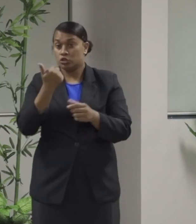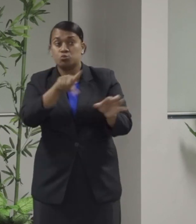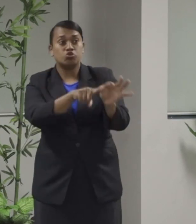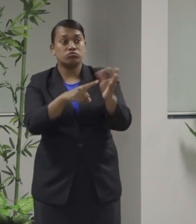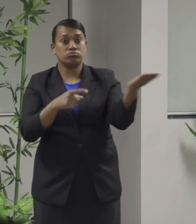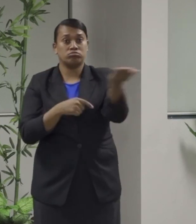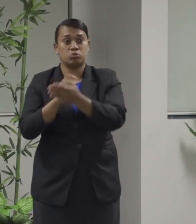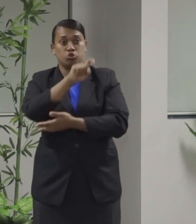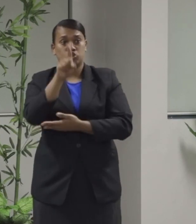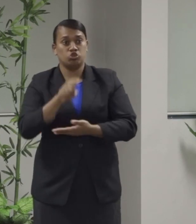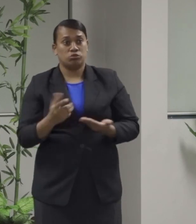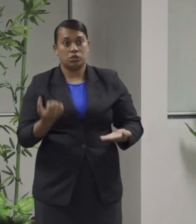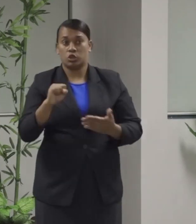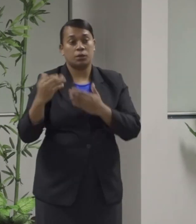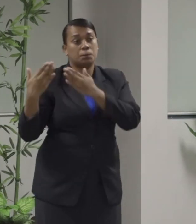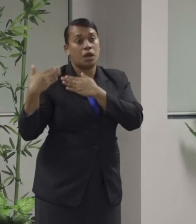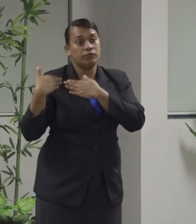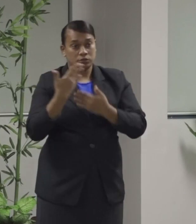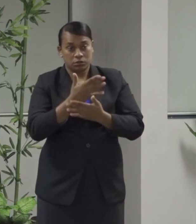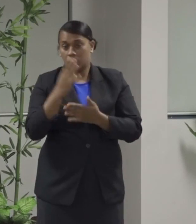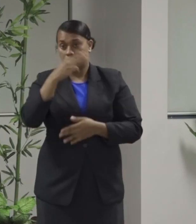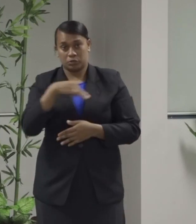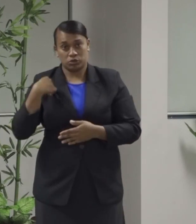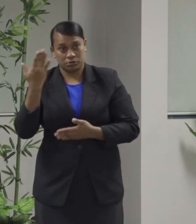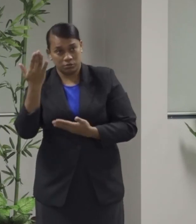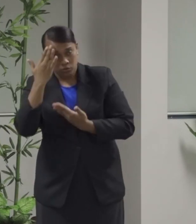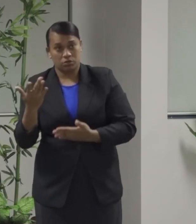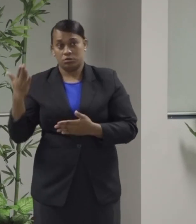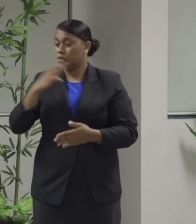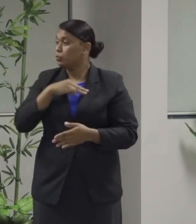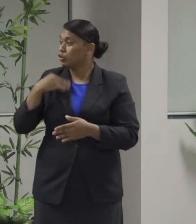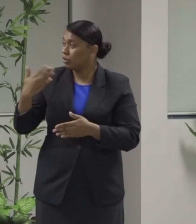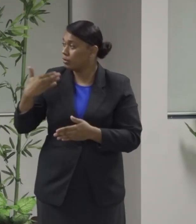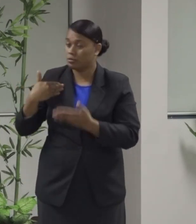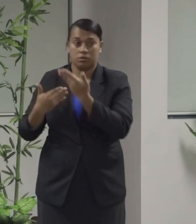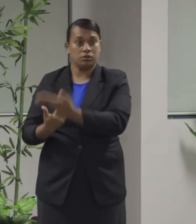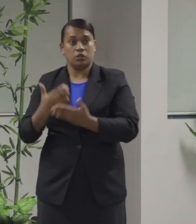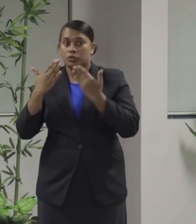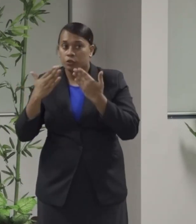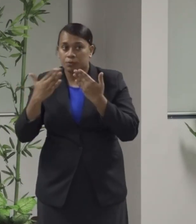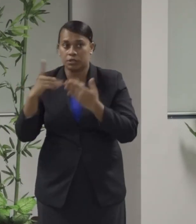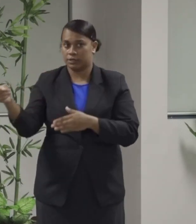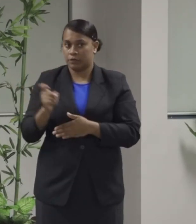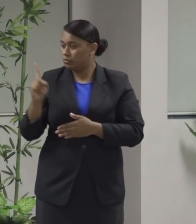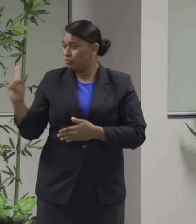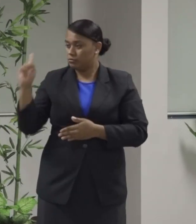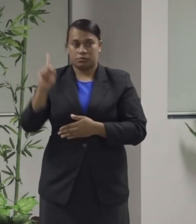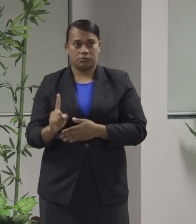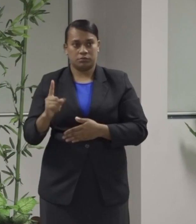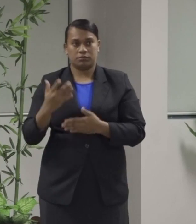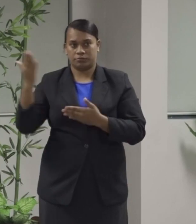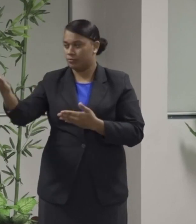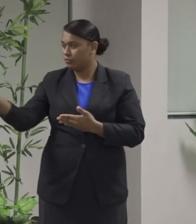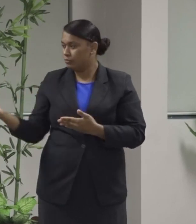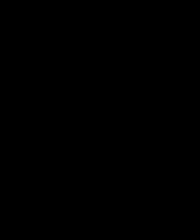No. On behalf of the Honourable Minister for Health and Dr. Elisha, we thank you very much, and we invite the Honourable Ministers to take the floor. Thank you very much.